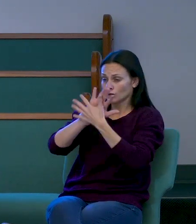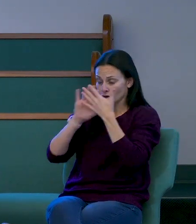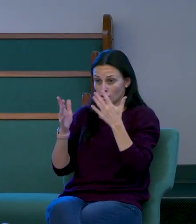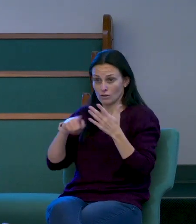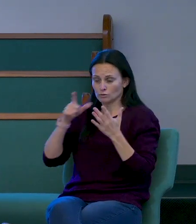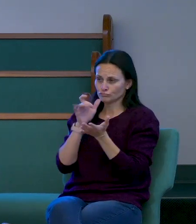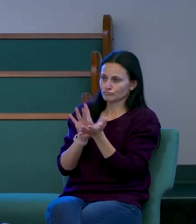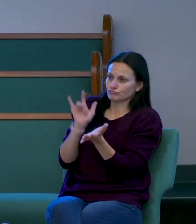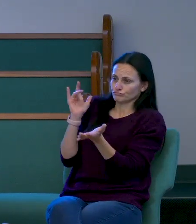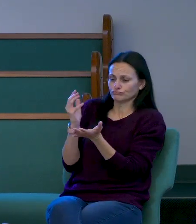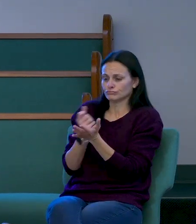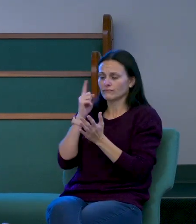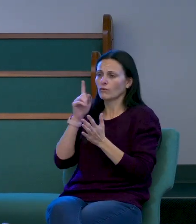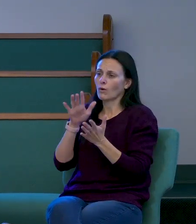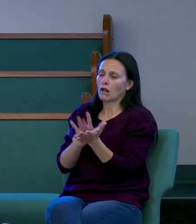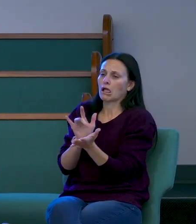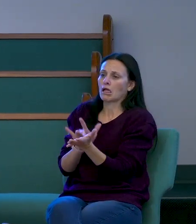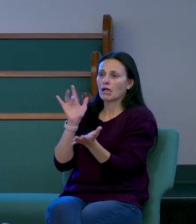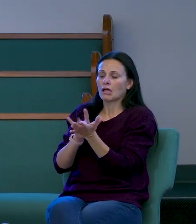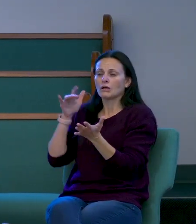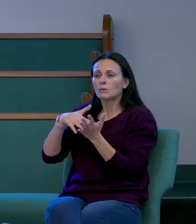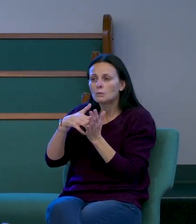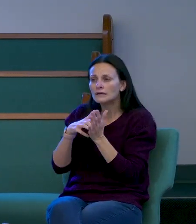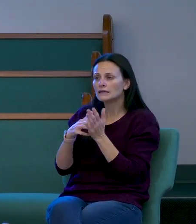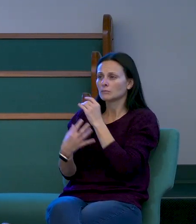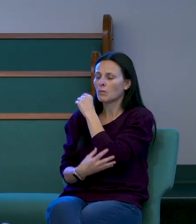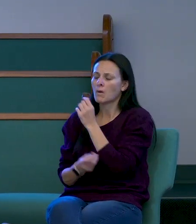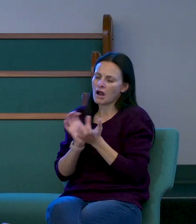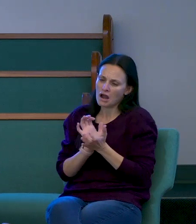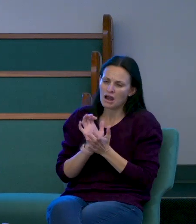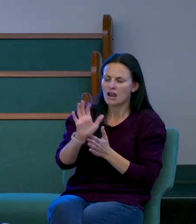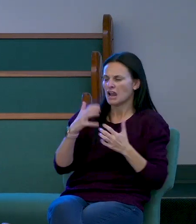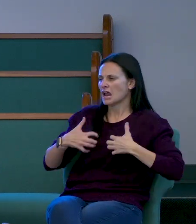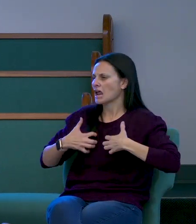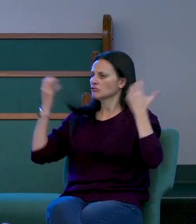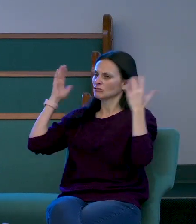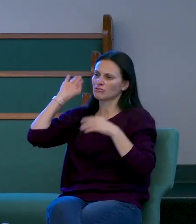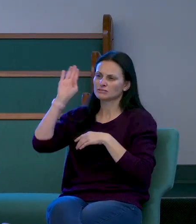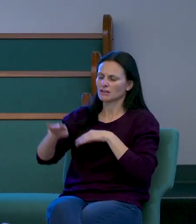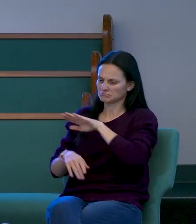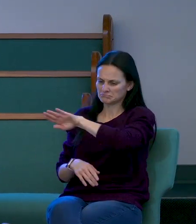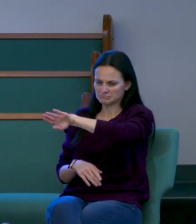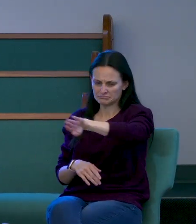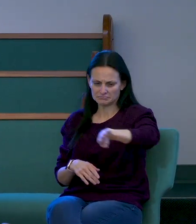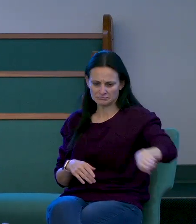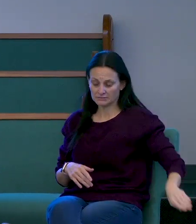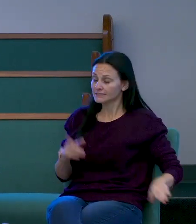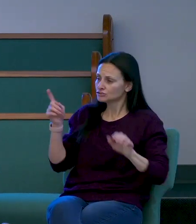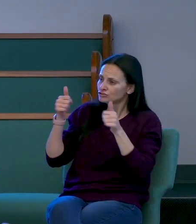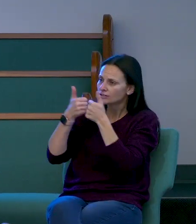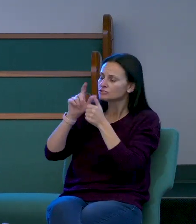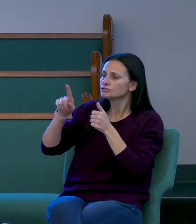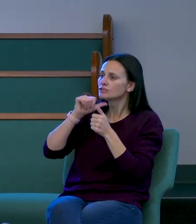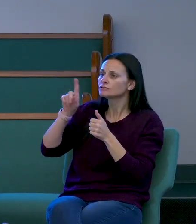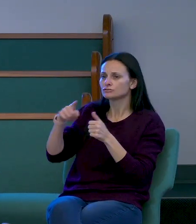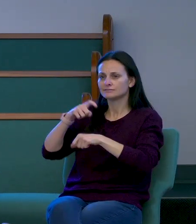take advantage of the weak or the poor and crush one another and are angry all the time. Jesus challenges us beyond a time